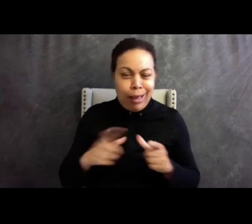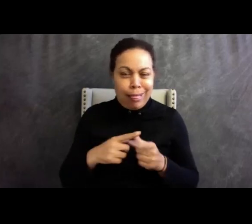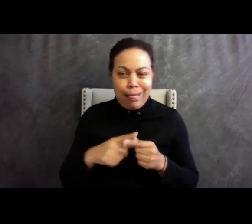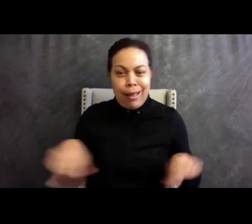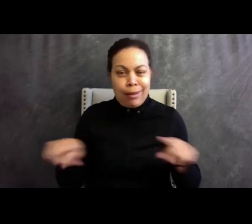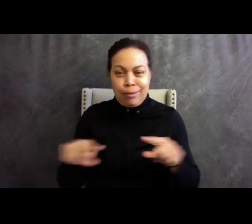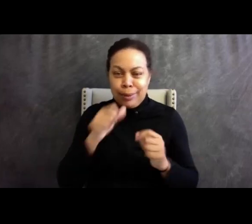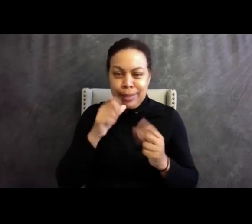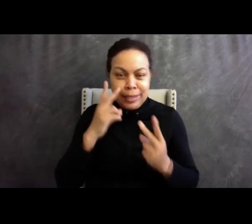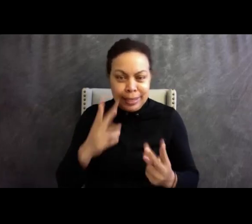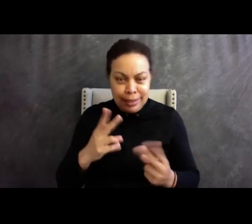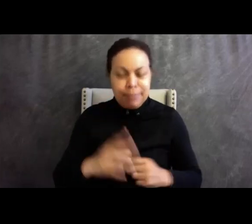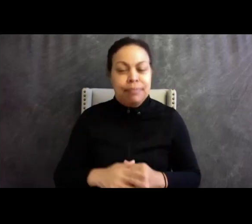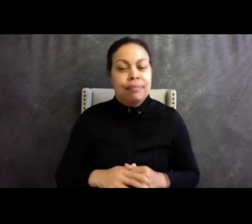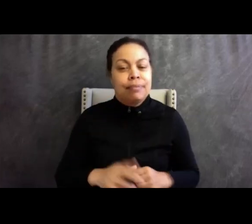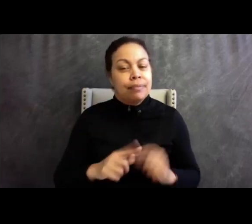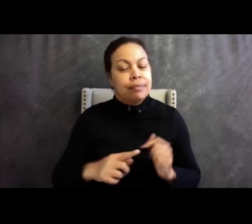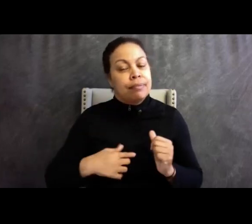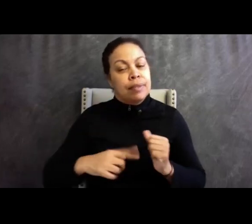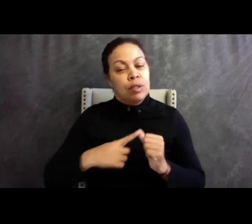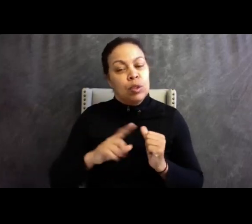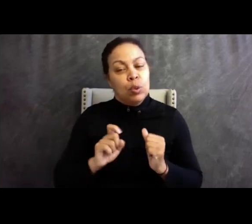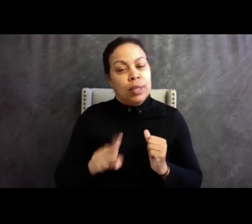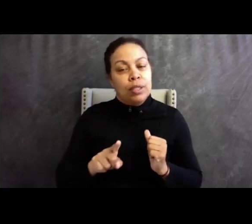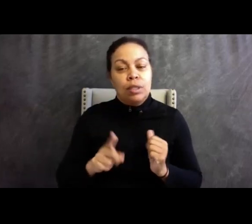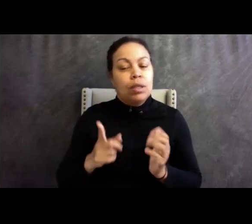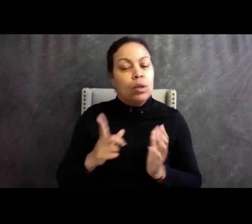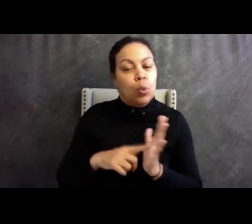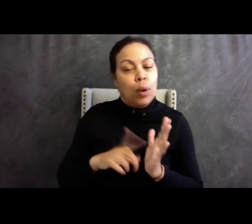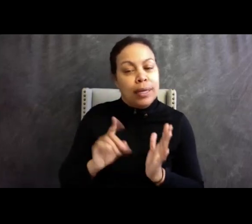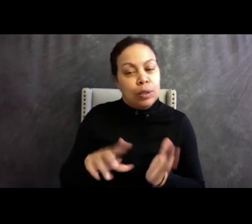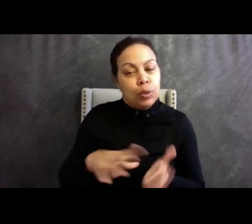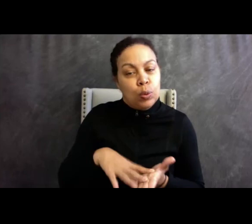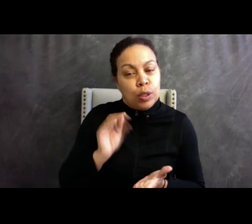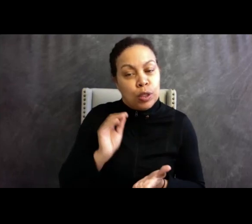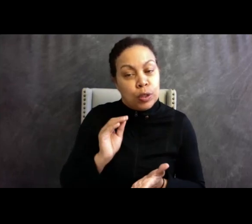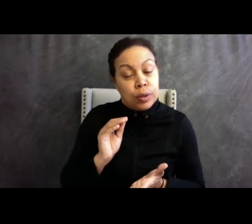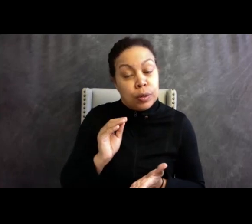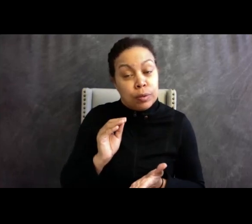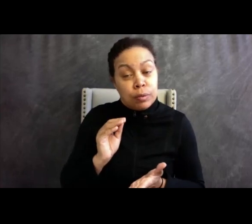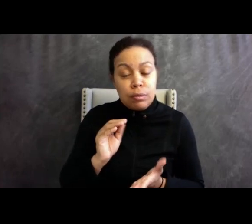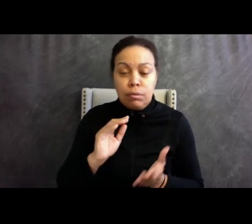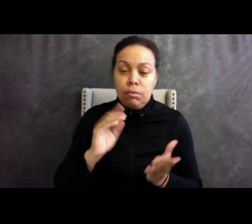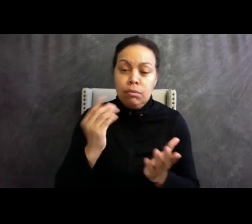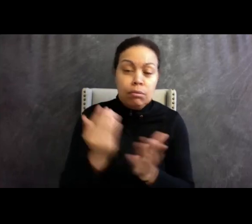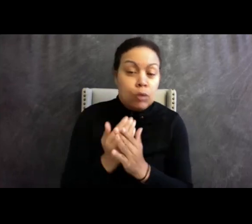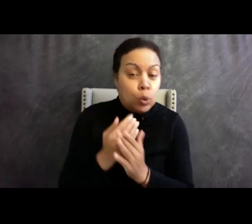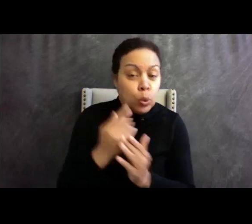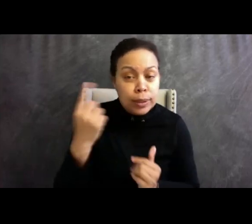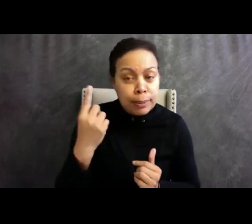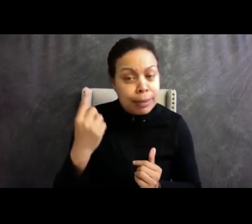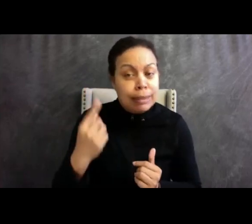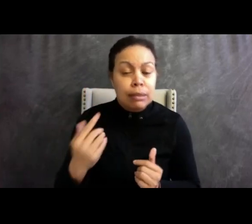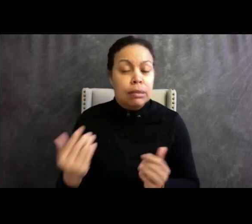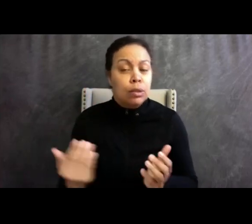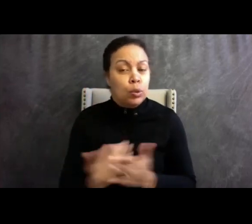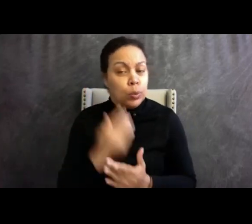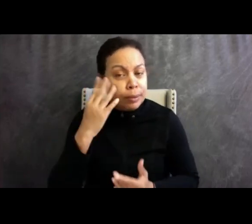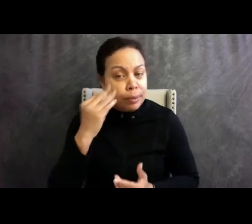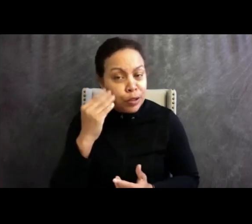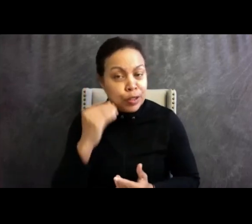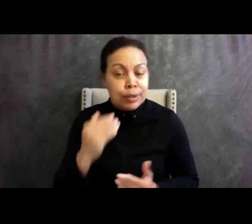know what did you learn? Maybe something, a new experience, a new information that you